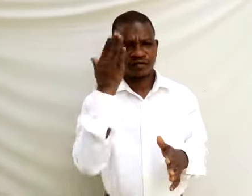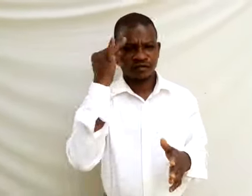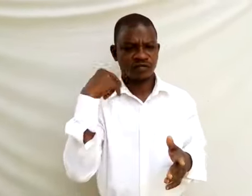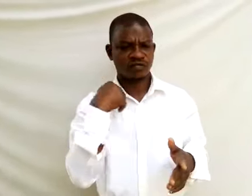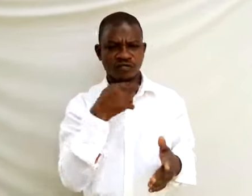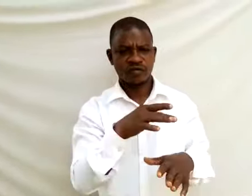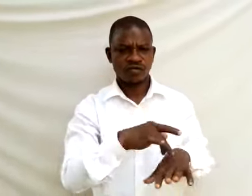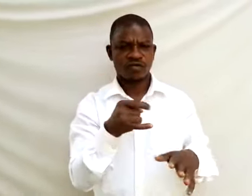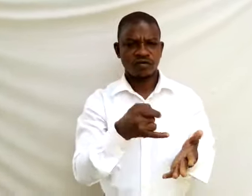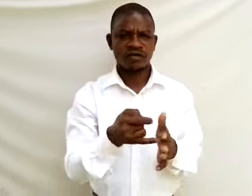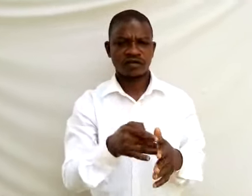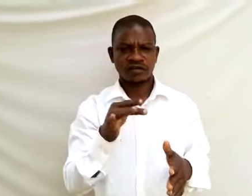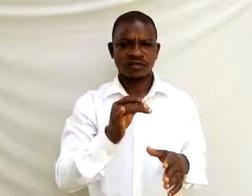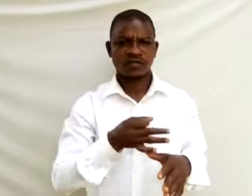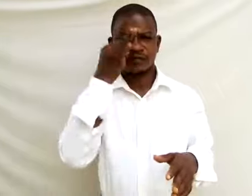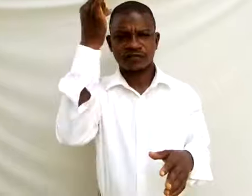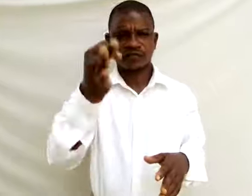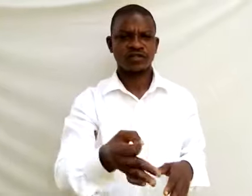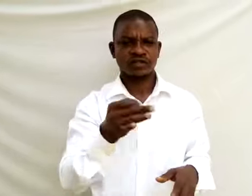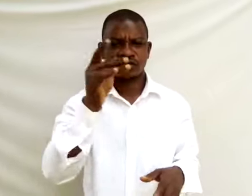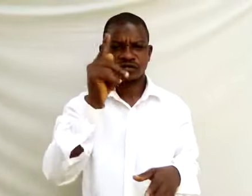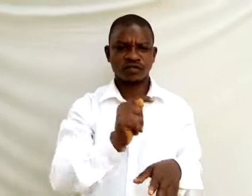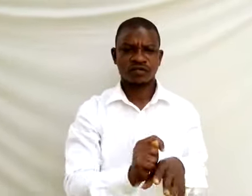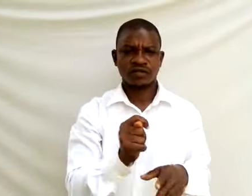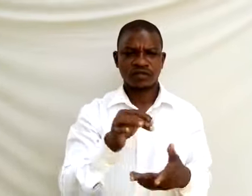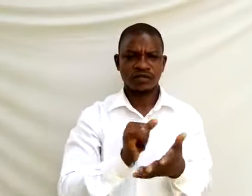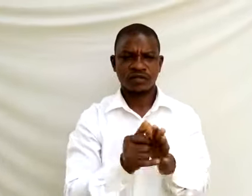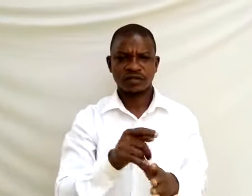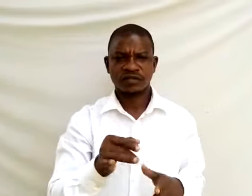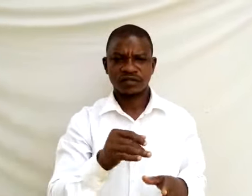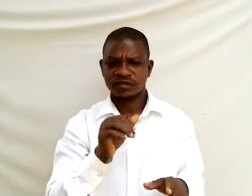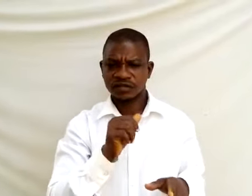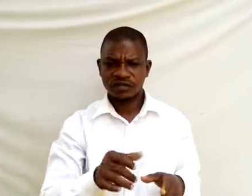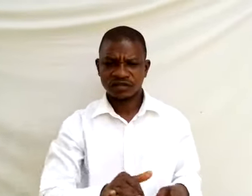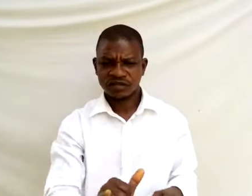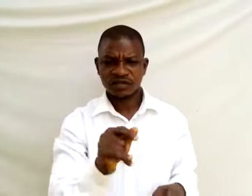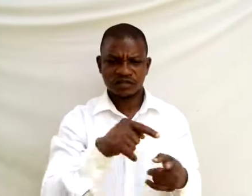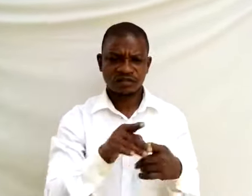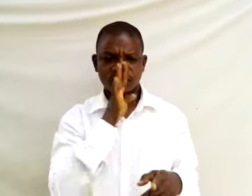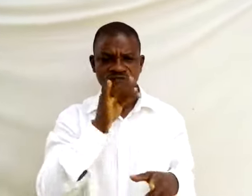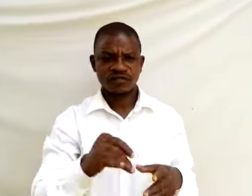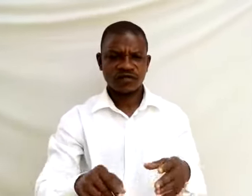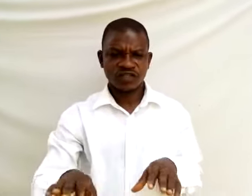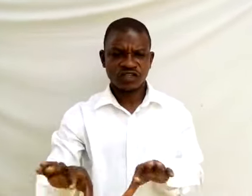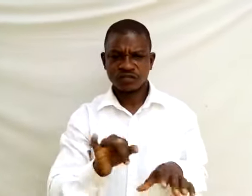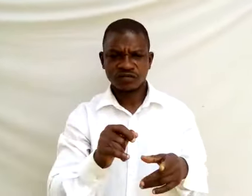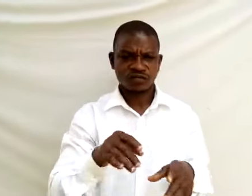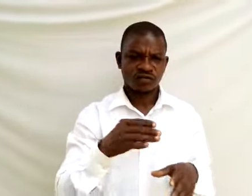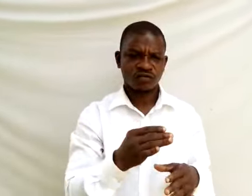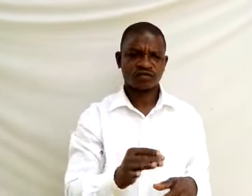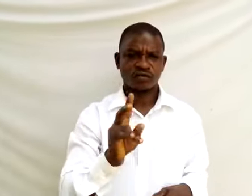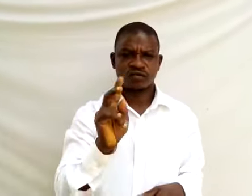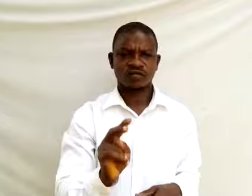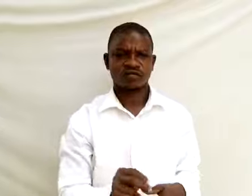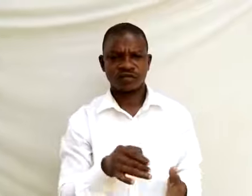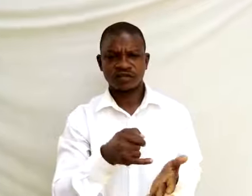a future tense. The action is yet to be embarked upon. It's an action that